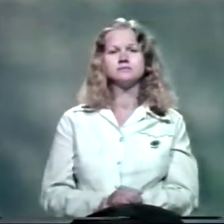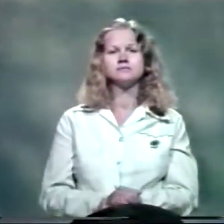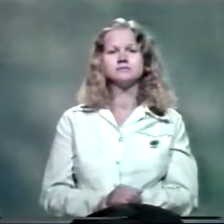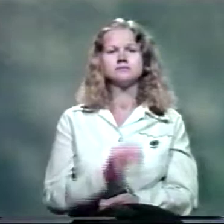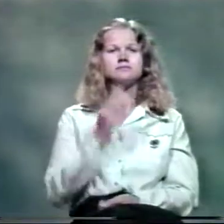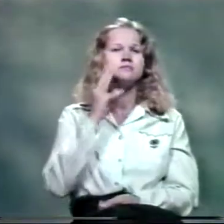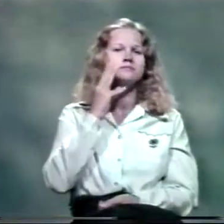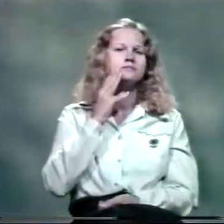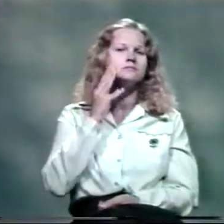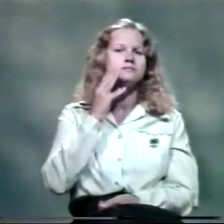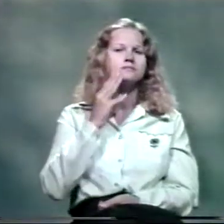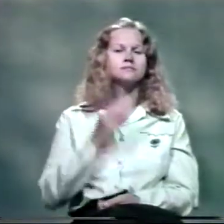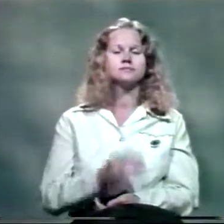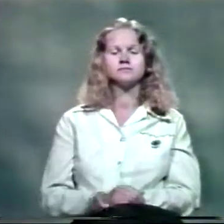Mustard.